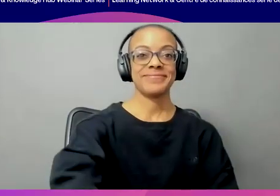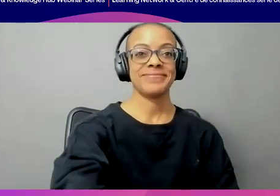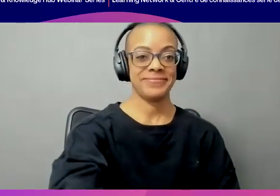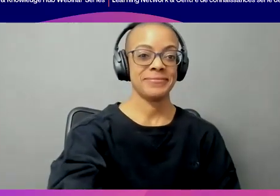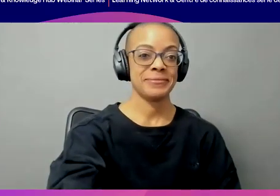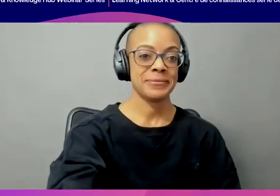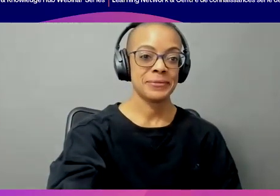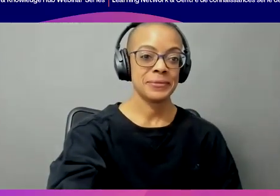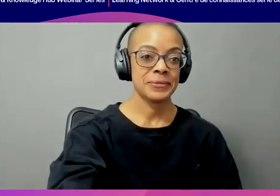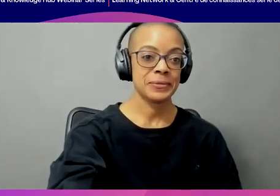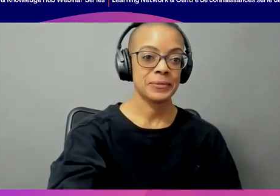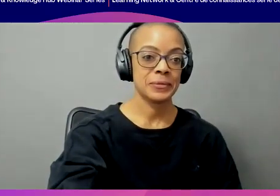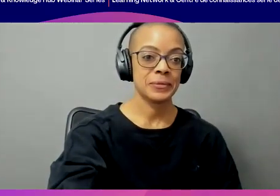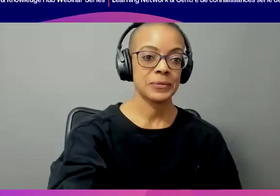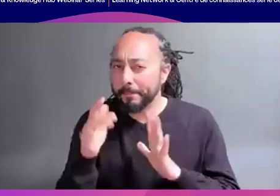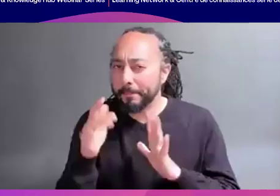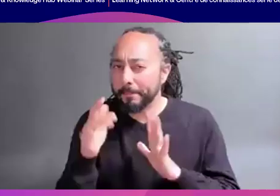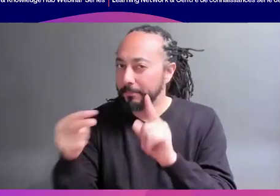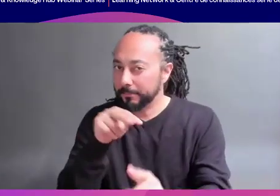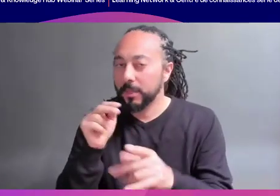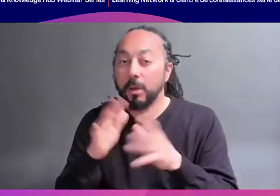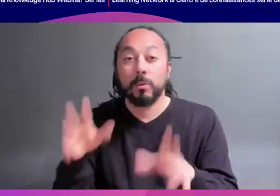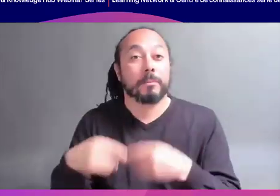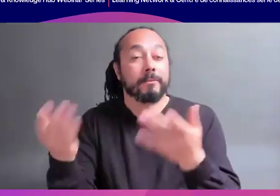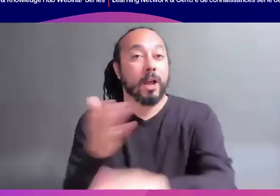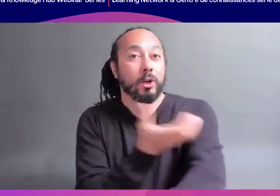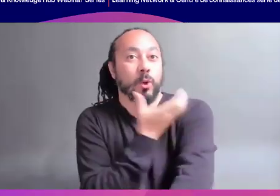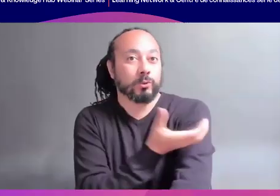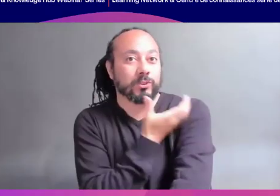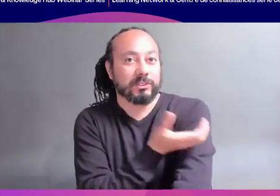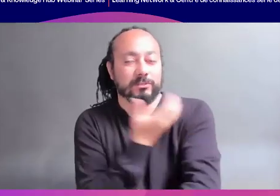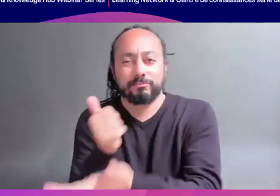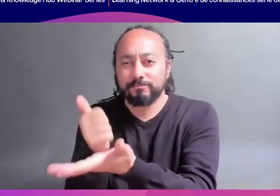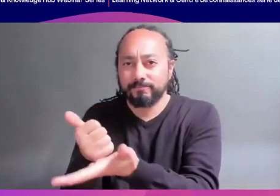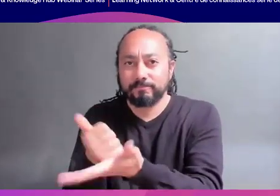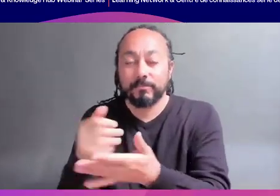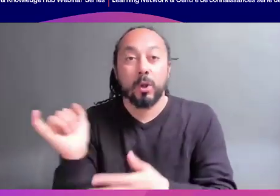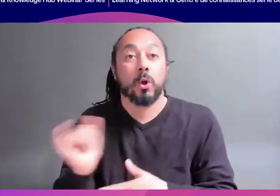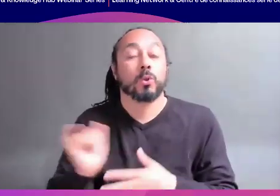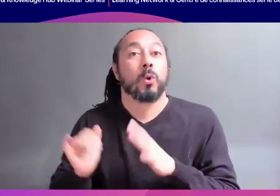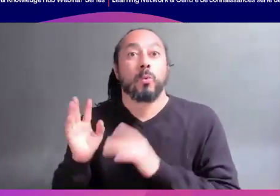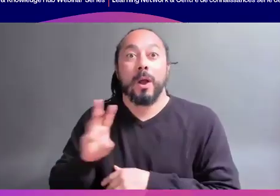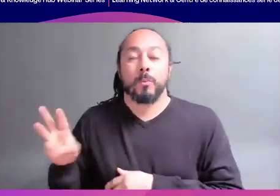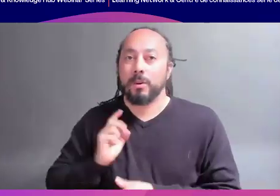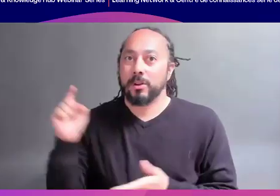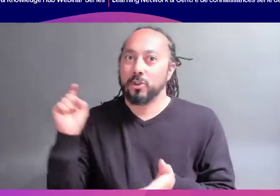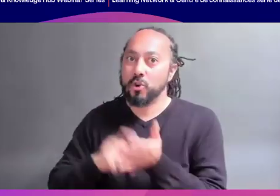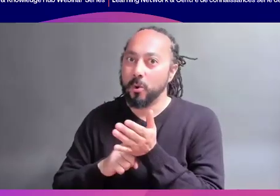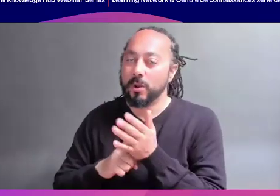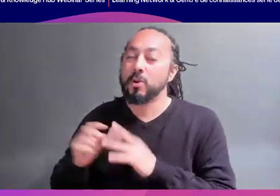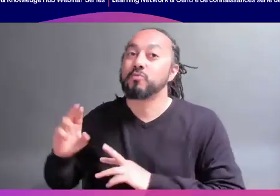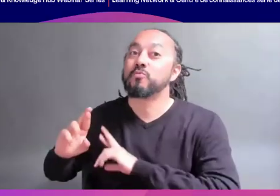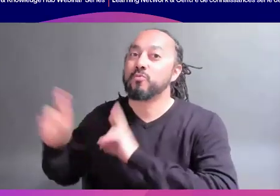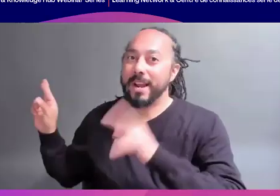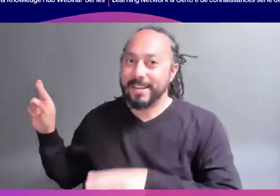gave coaching. We were always prepared to resend the links. This is one thing that's very practical,